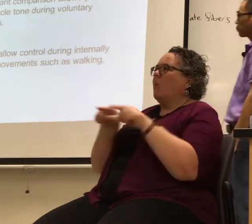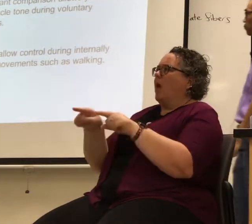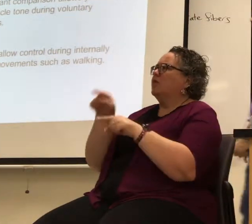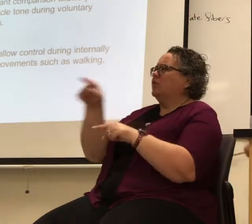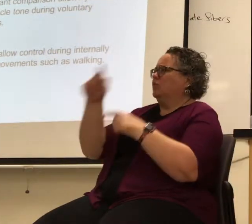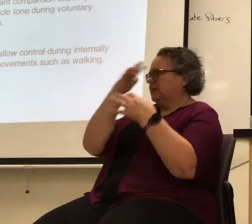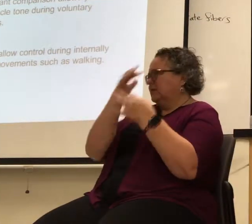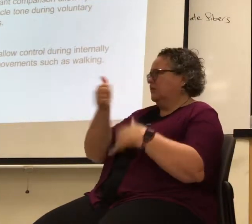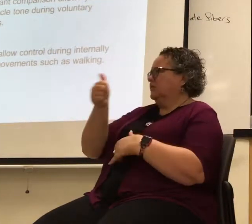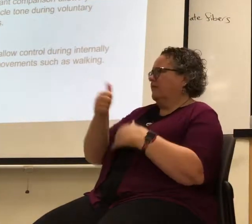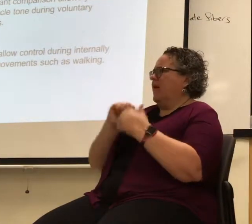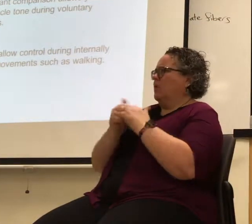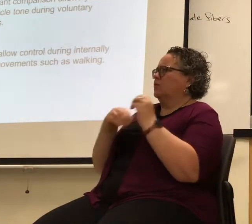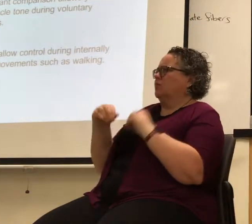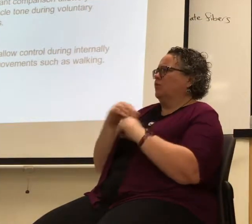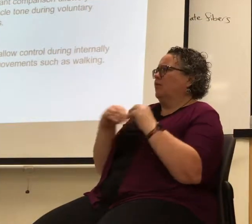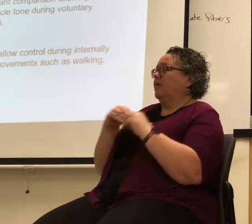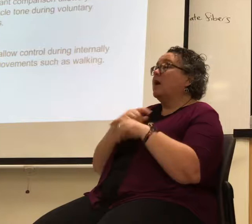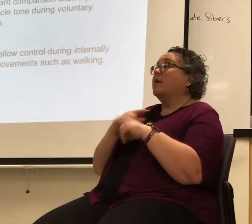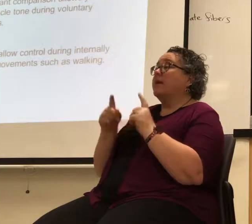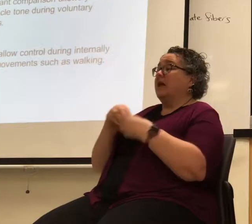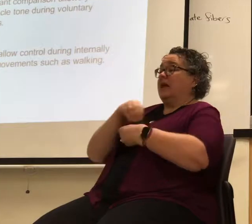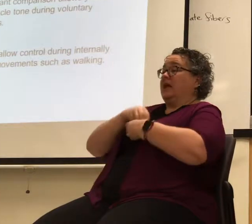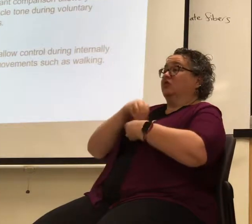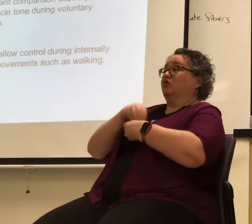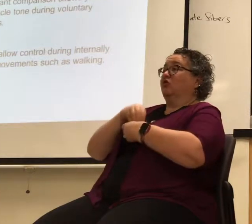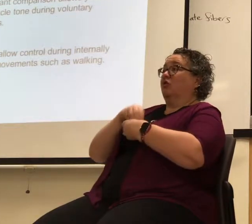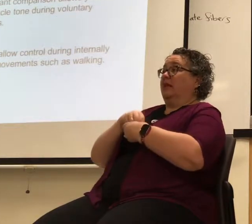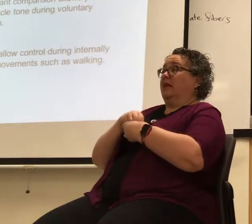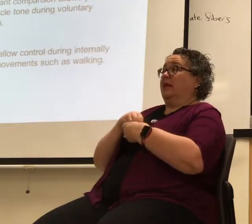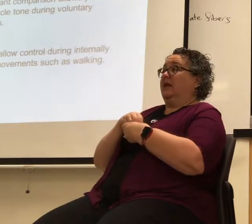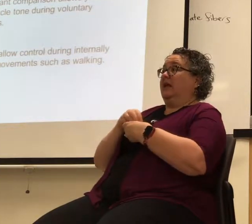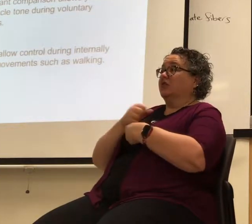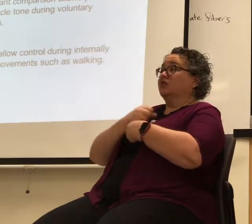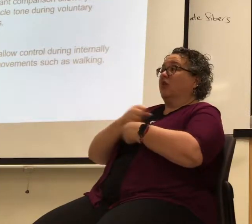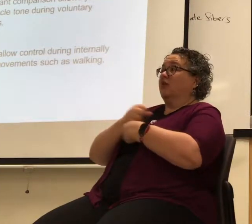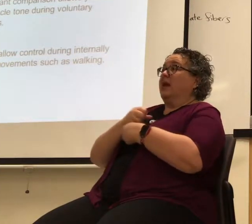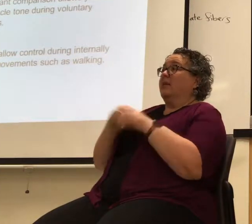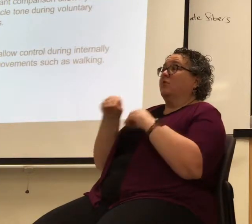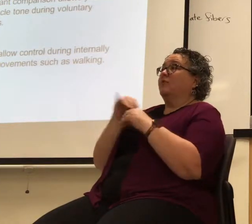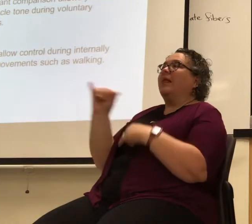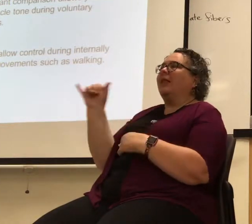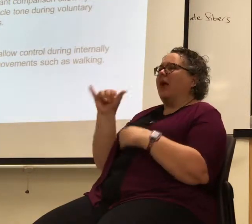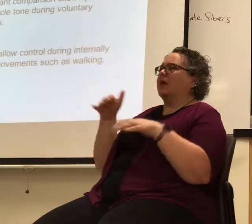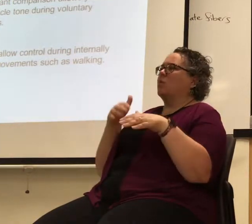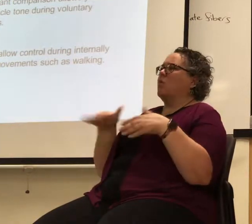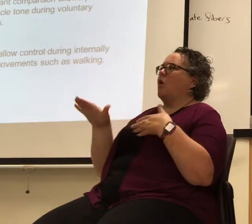control during internally generated movements, such as walking.